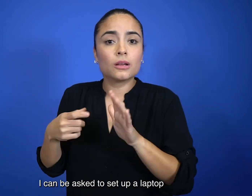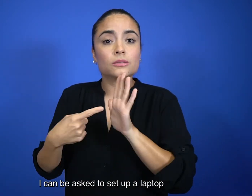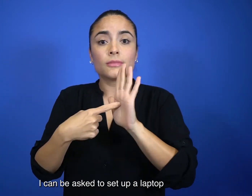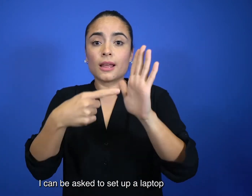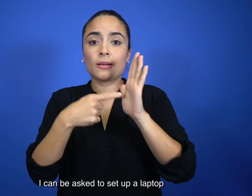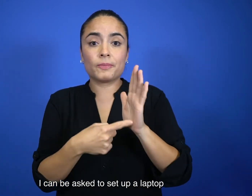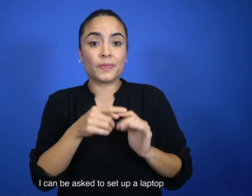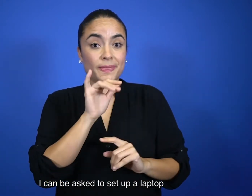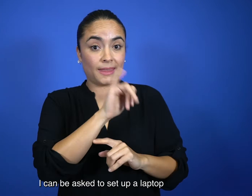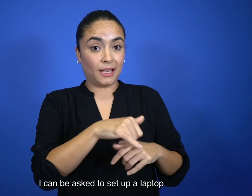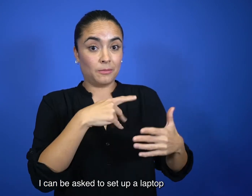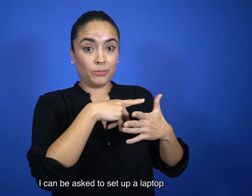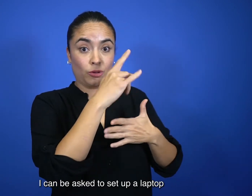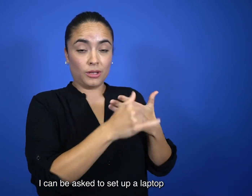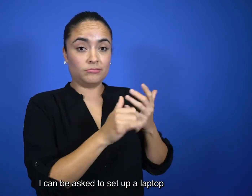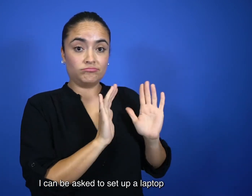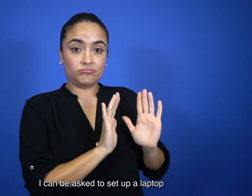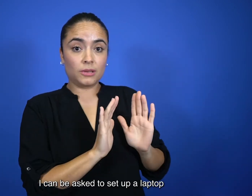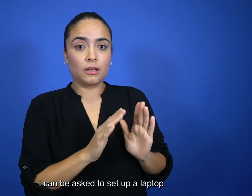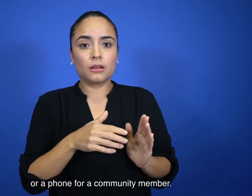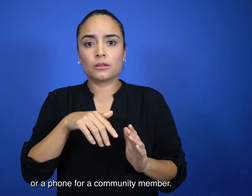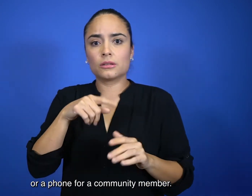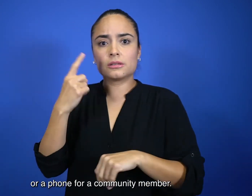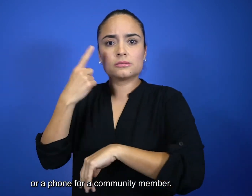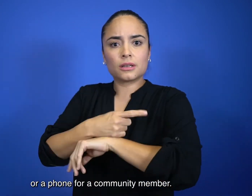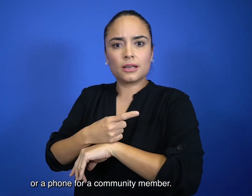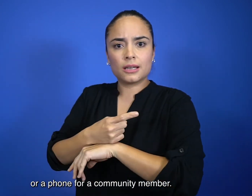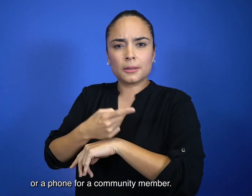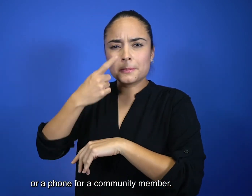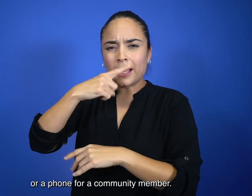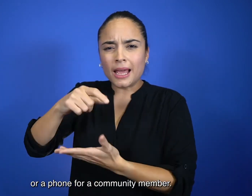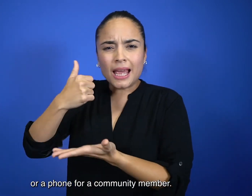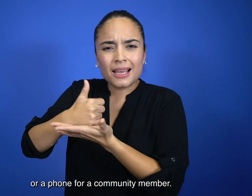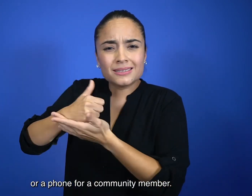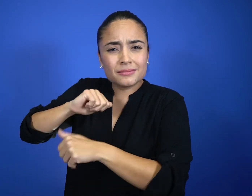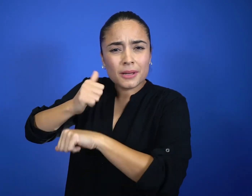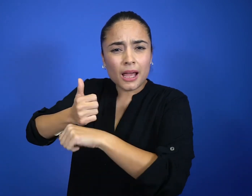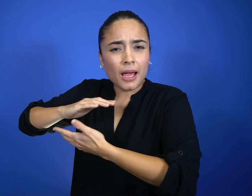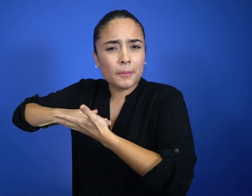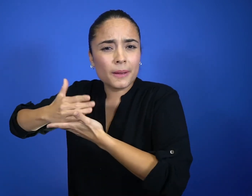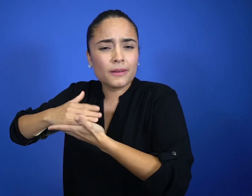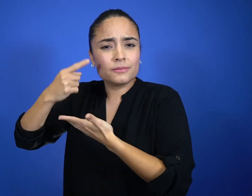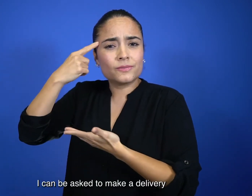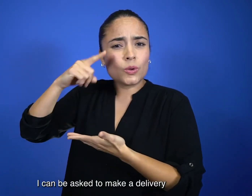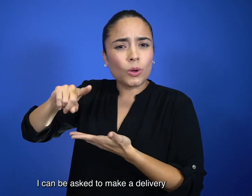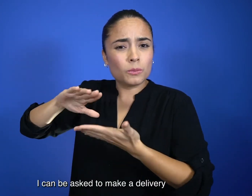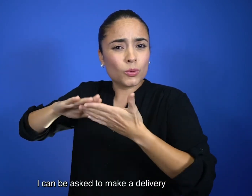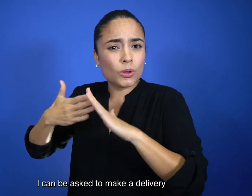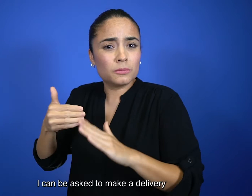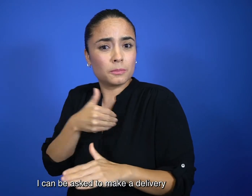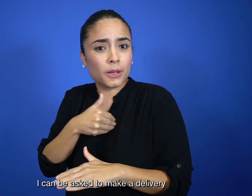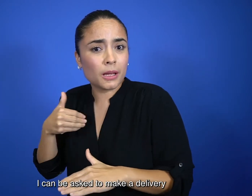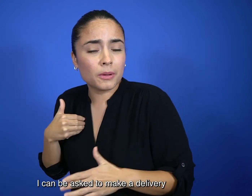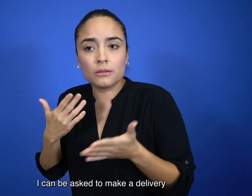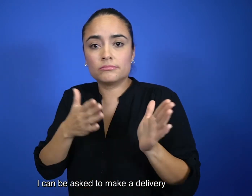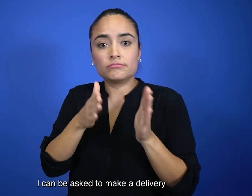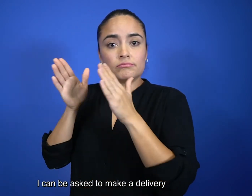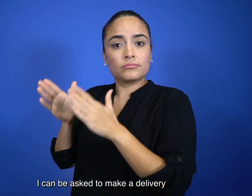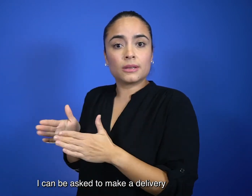asked to set up a laptop or a phone for a community member. I can be asked to make a